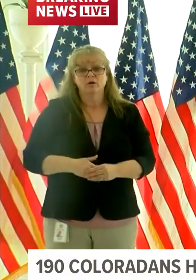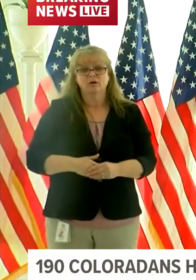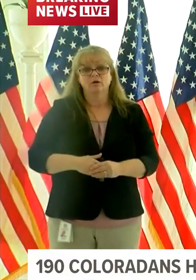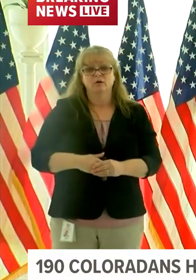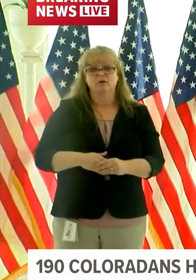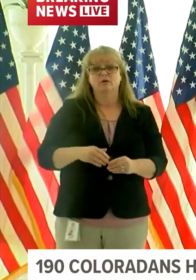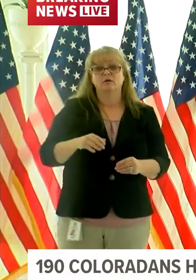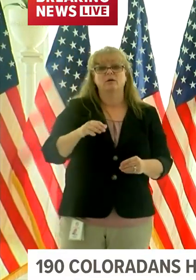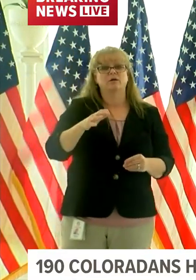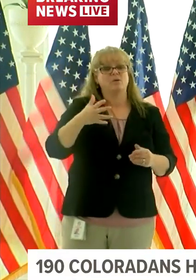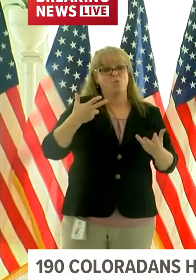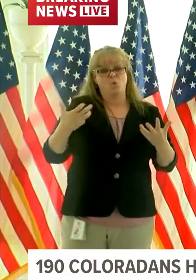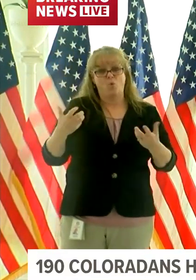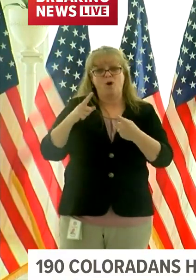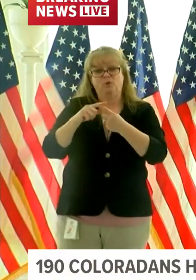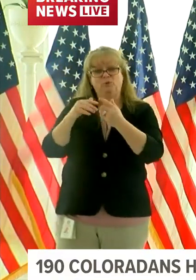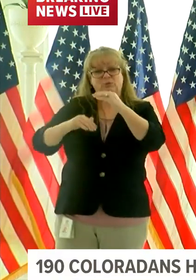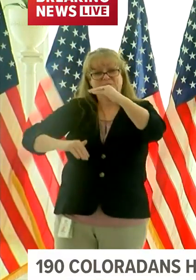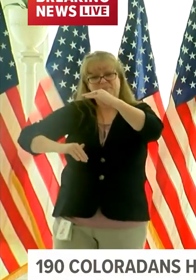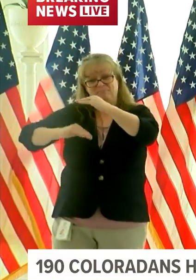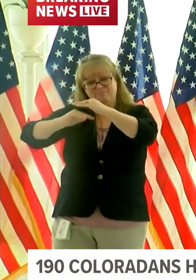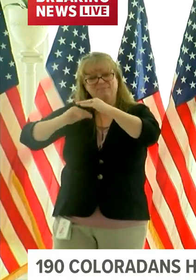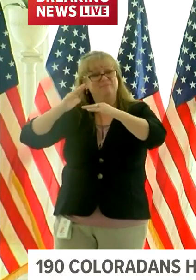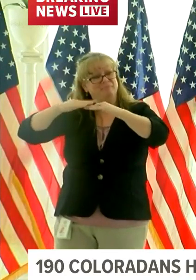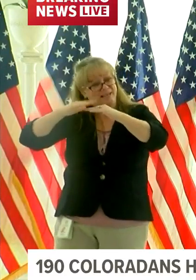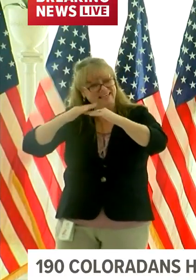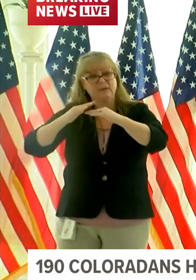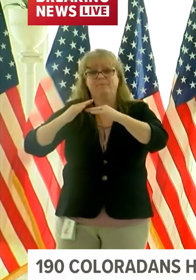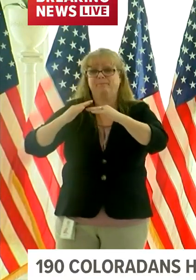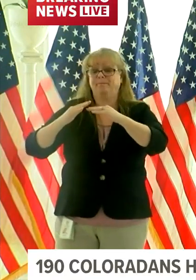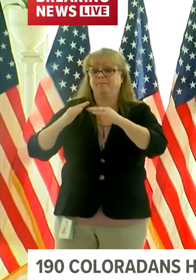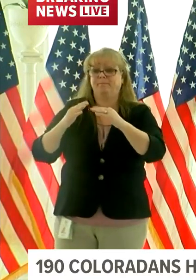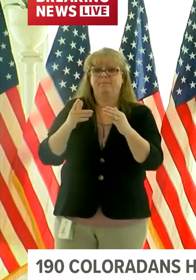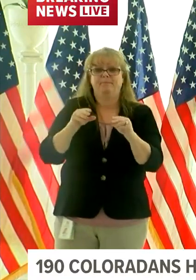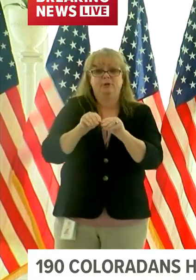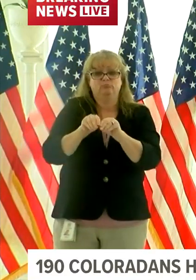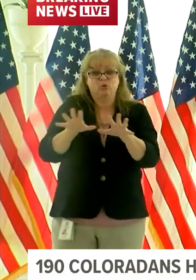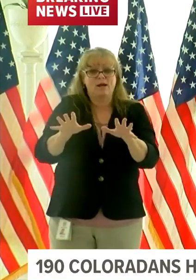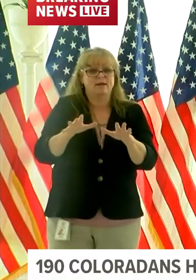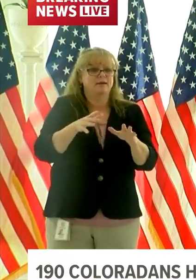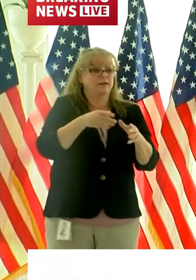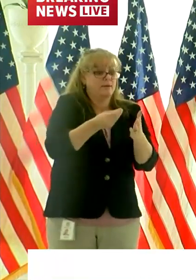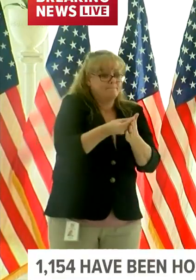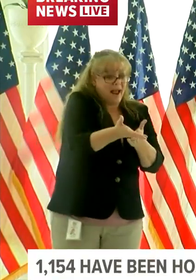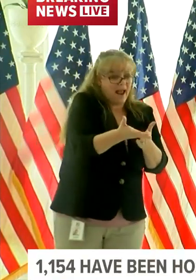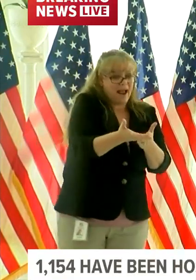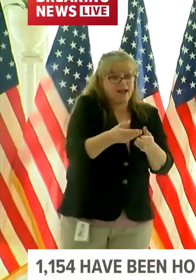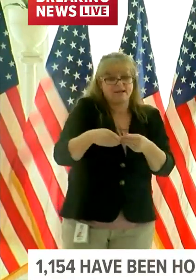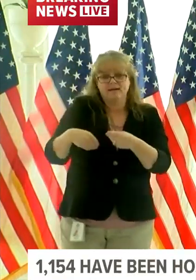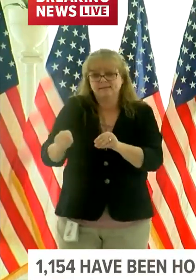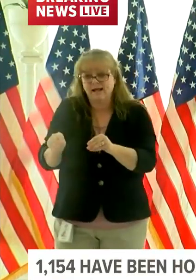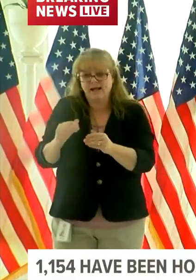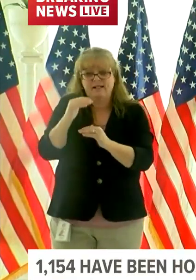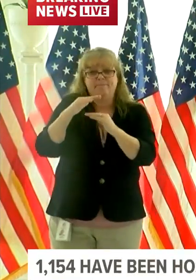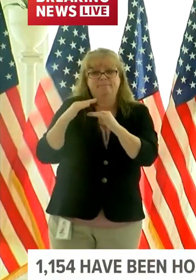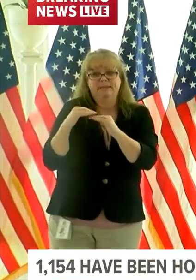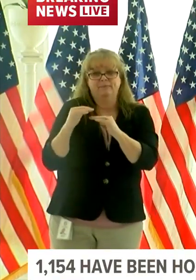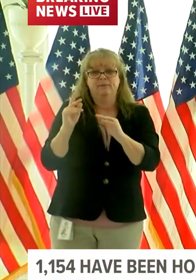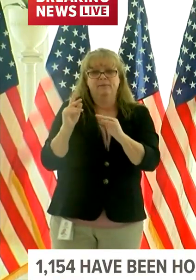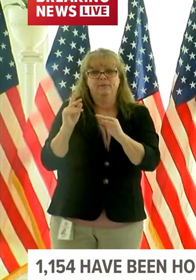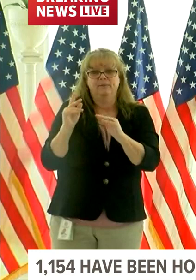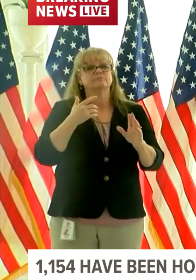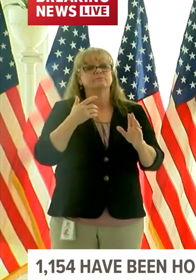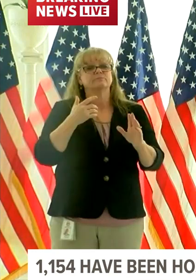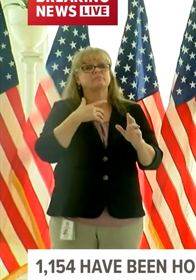economic productivity, economic transactions, commerce, market activities are our friend. We want the highest possible